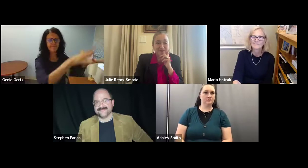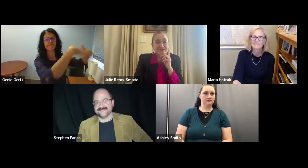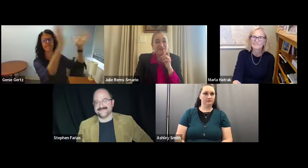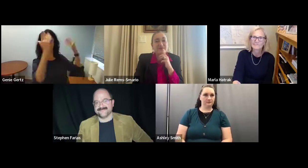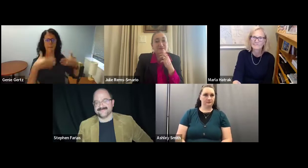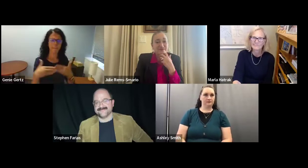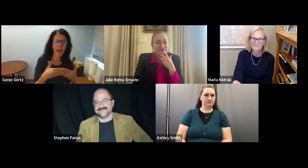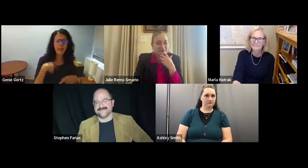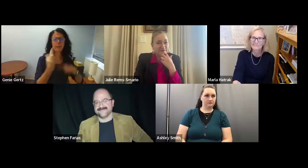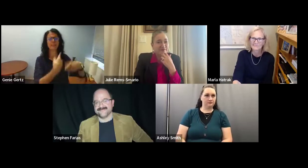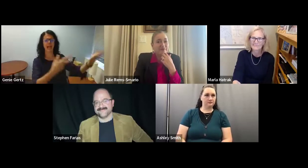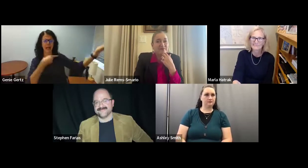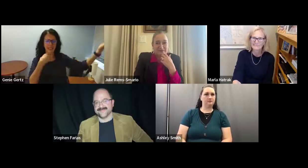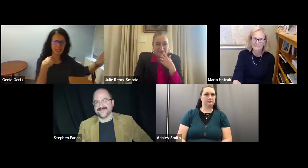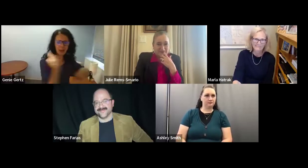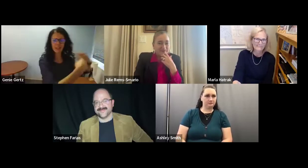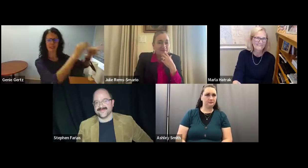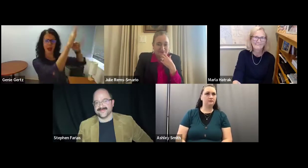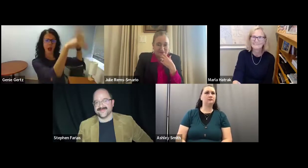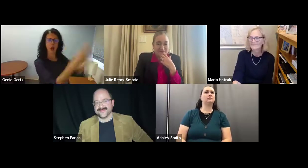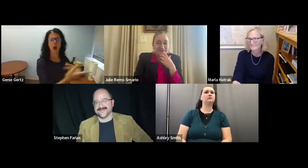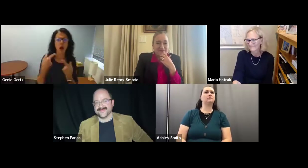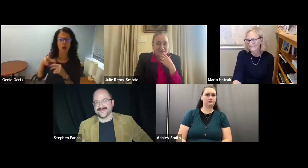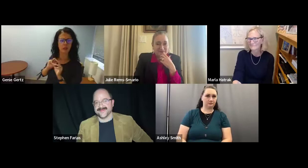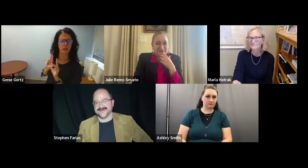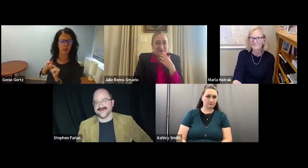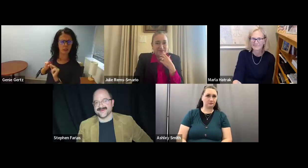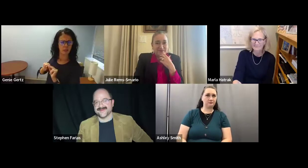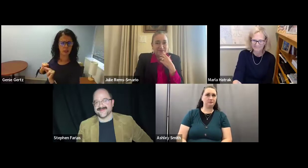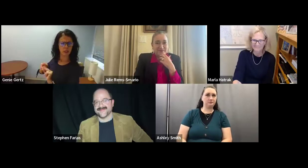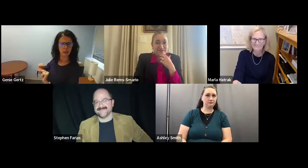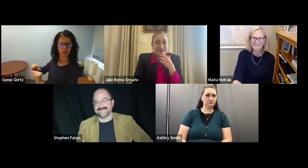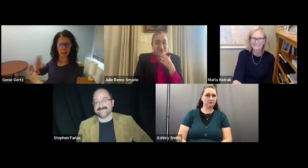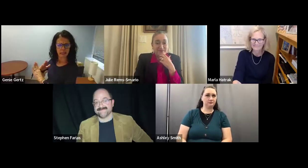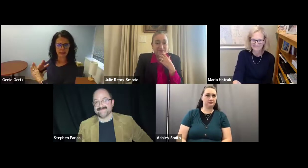a paradox. I mean, what we've got are babies are going to try to become hearing. Everything is trying to become